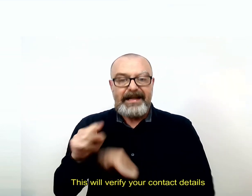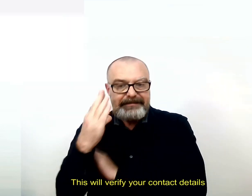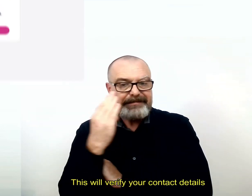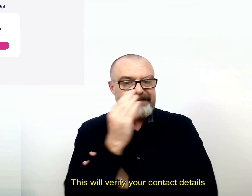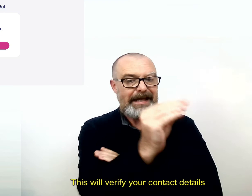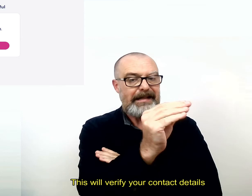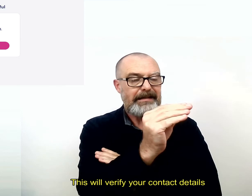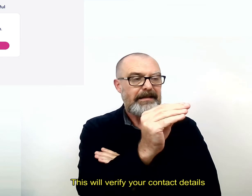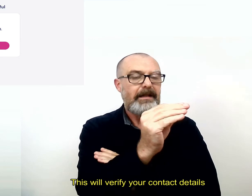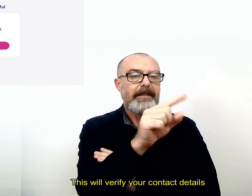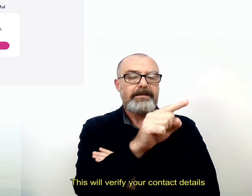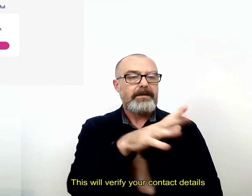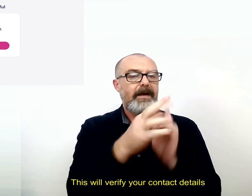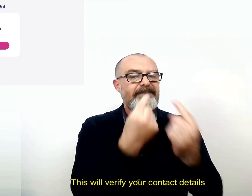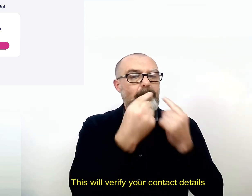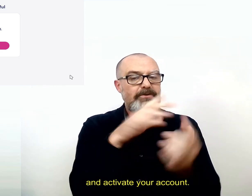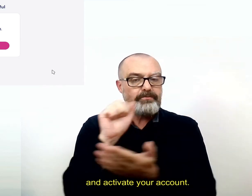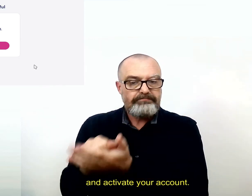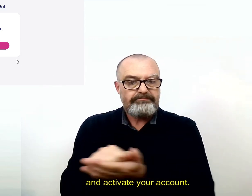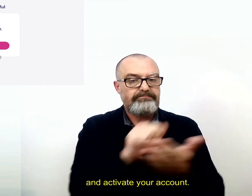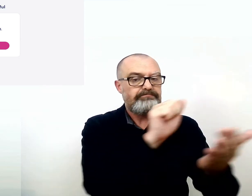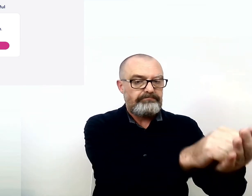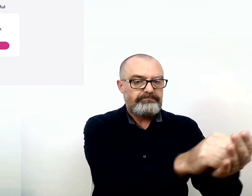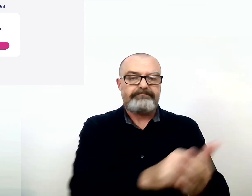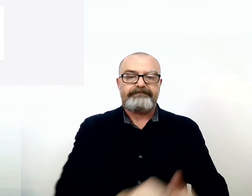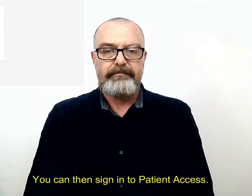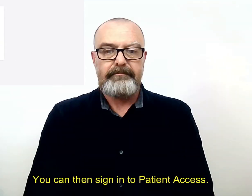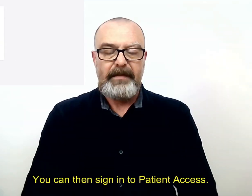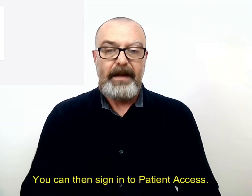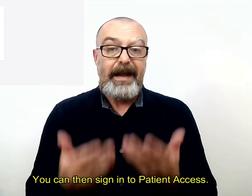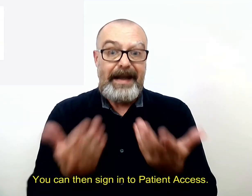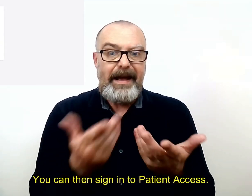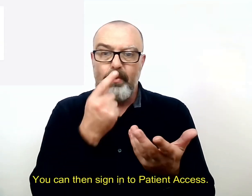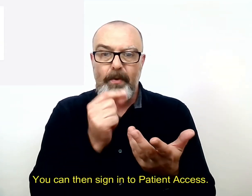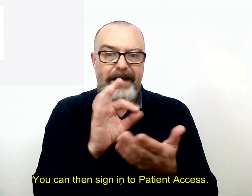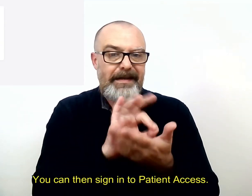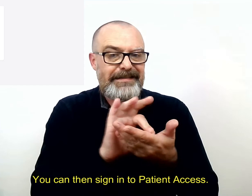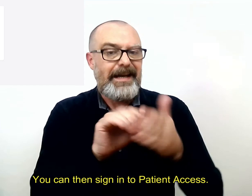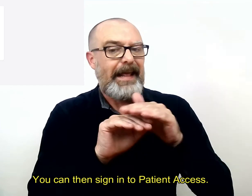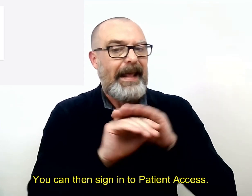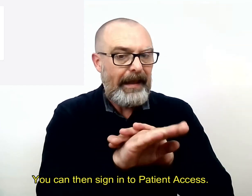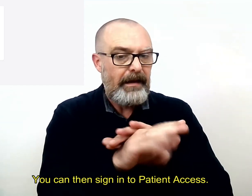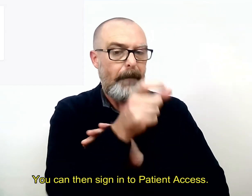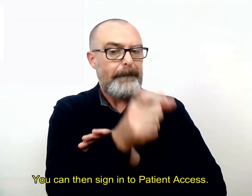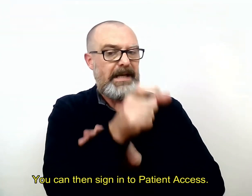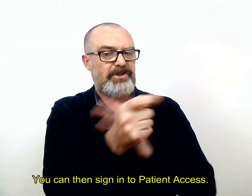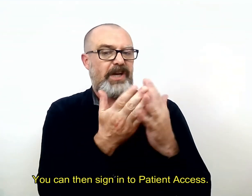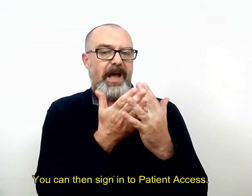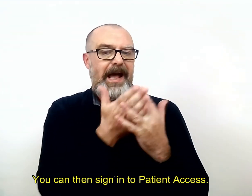This will verify your contact details and activate your account. You can then sign in to Patient Access.